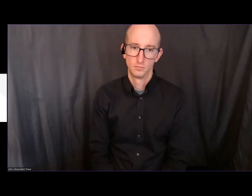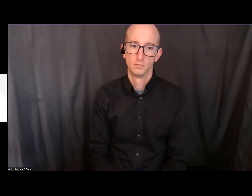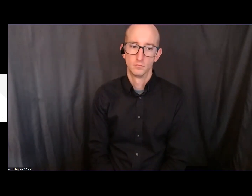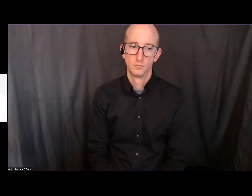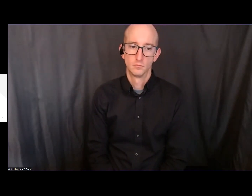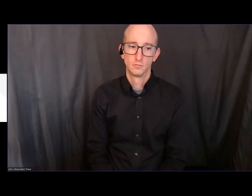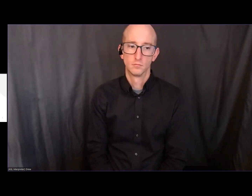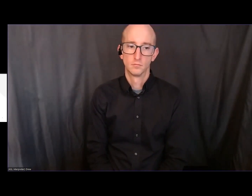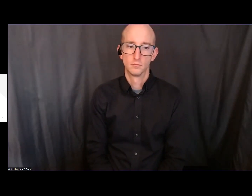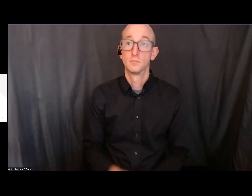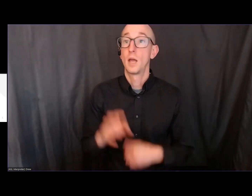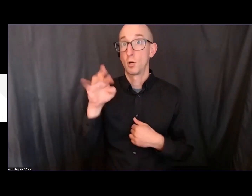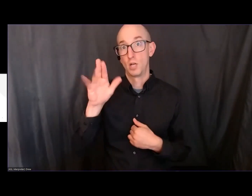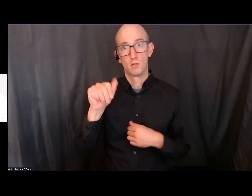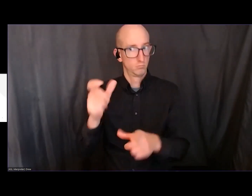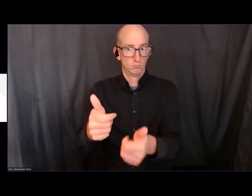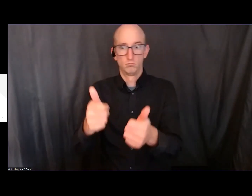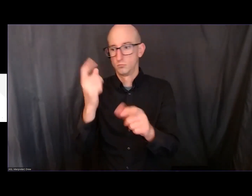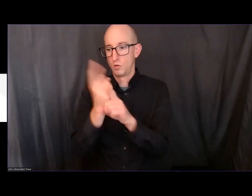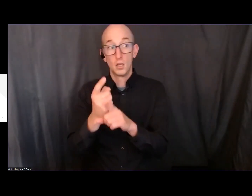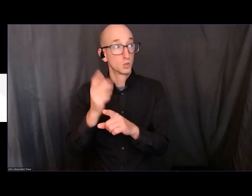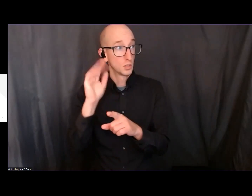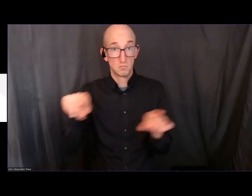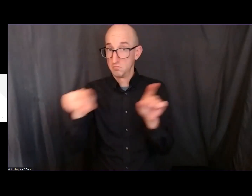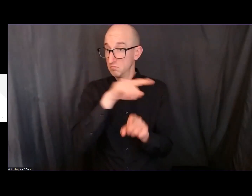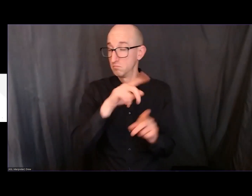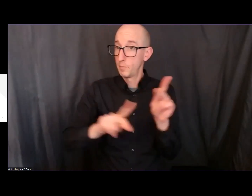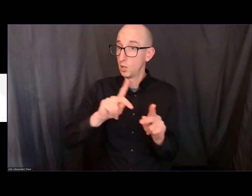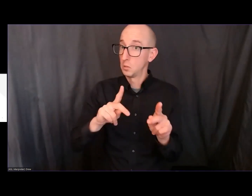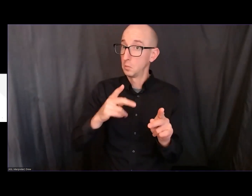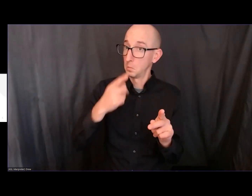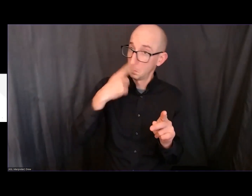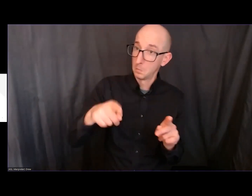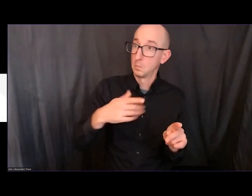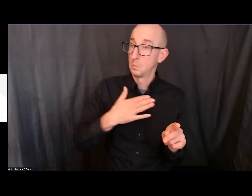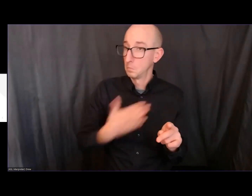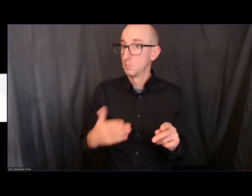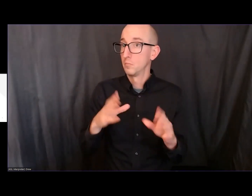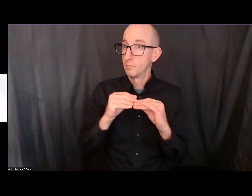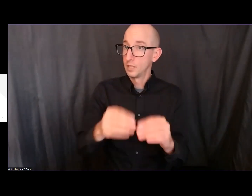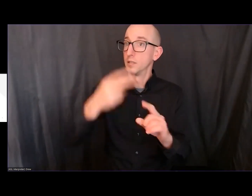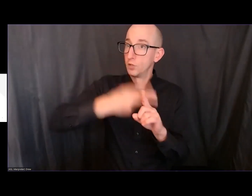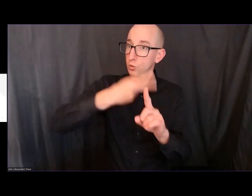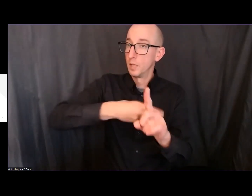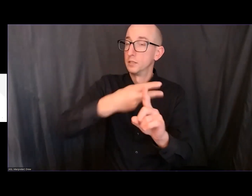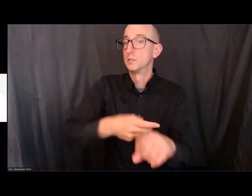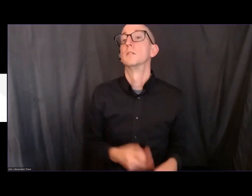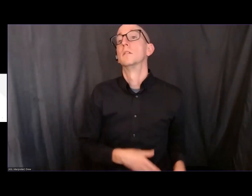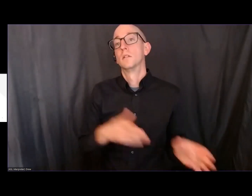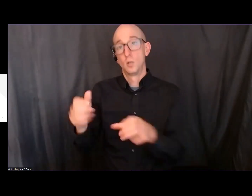Great. So it sounds like folks are okay meeting every 2 months and then doing the work group meeting in between.